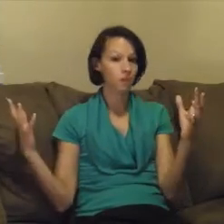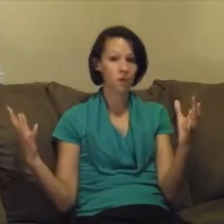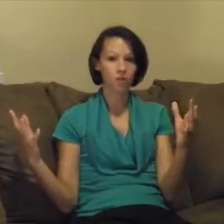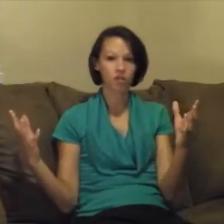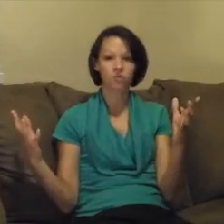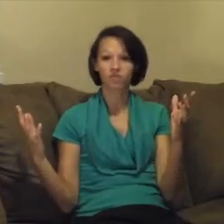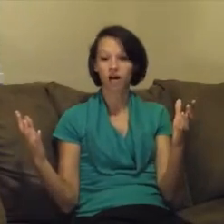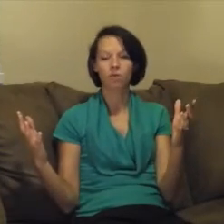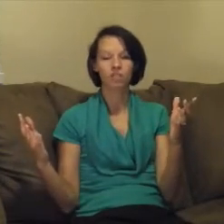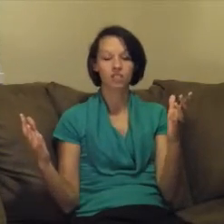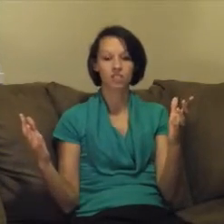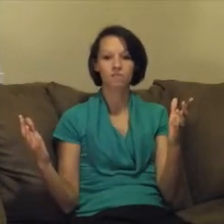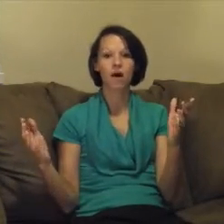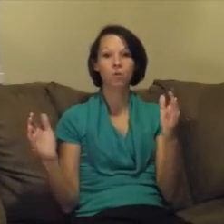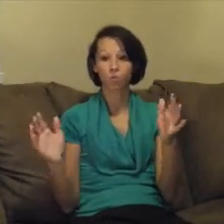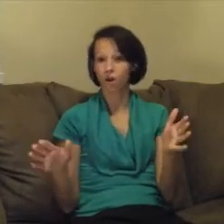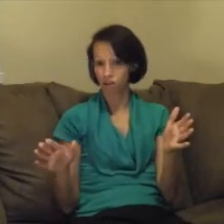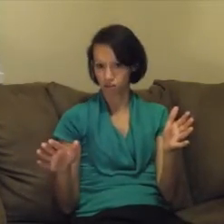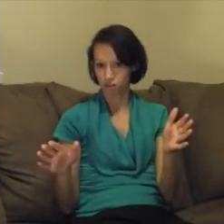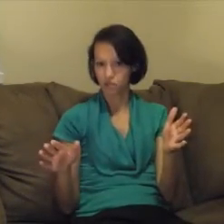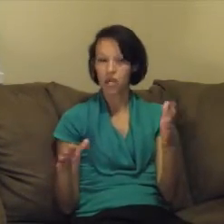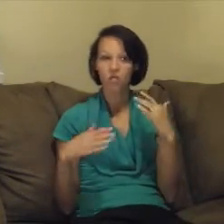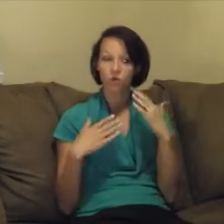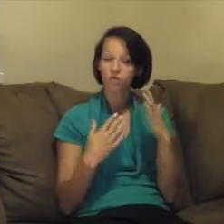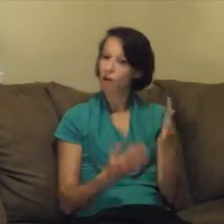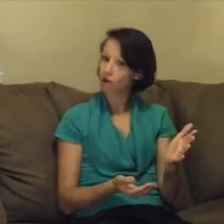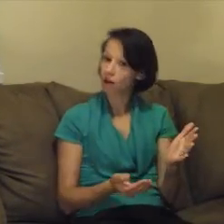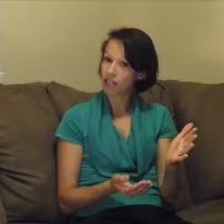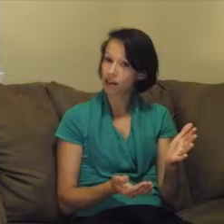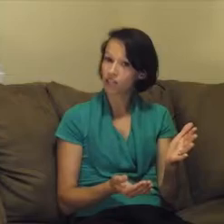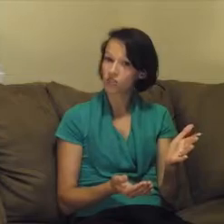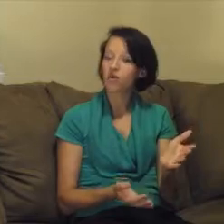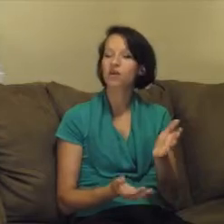big bush with flowers that smell wonderful. So if you walk by a lilac tree,